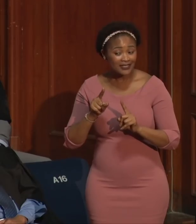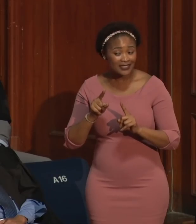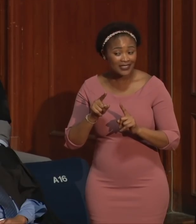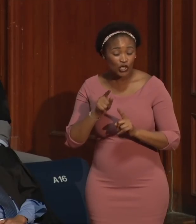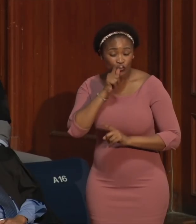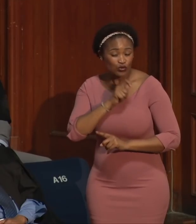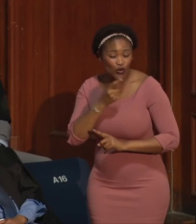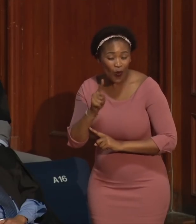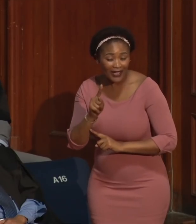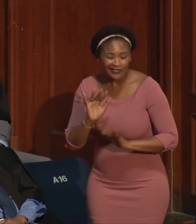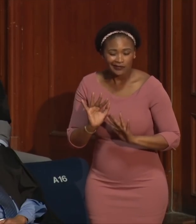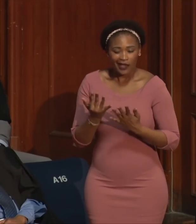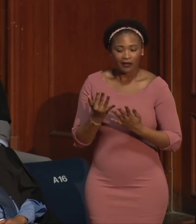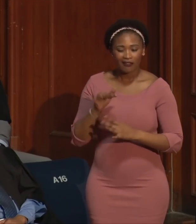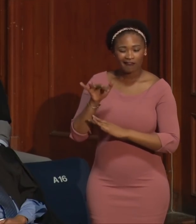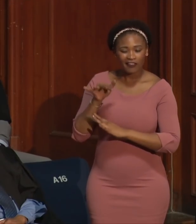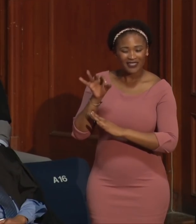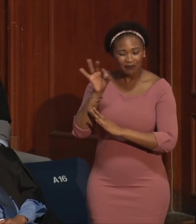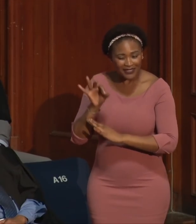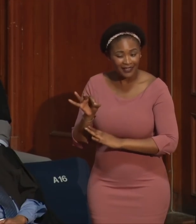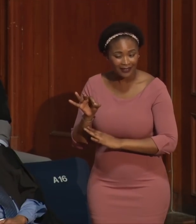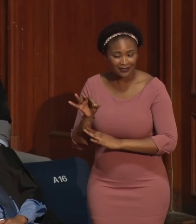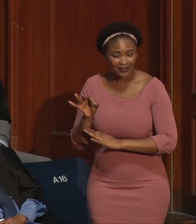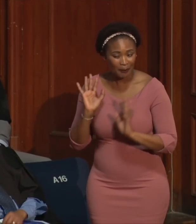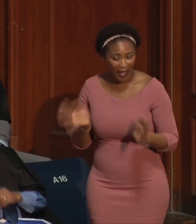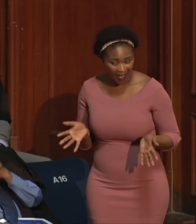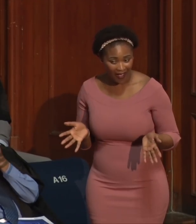only 10 to 15% actually are.